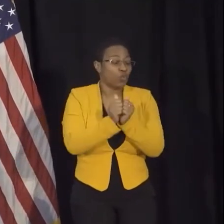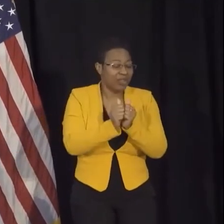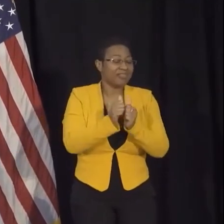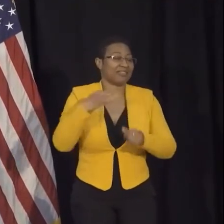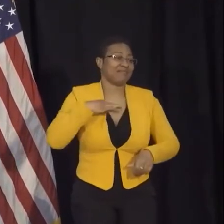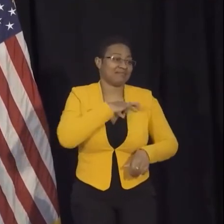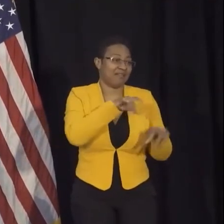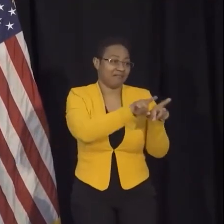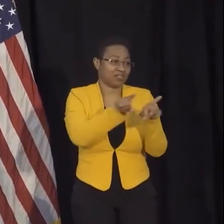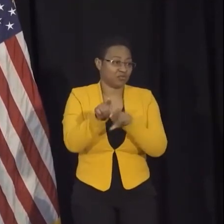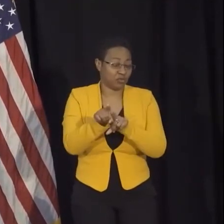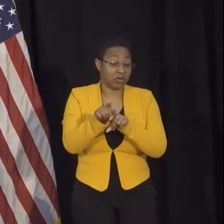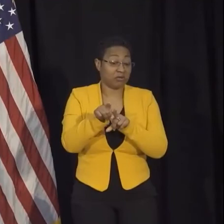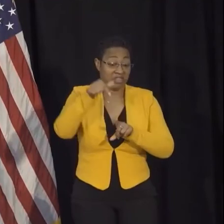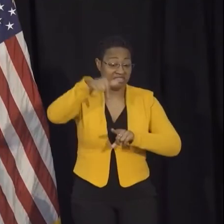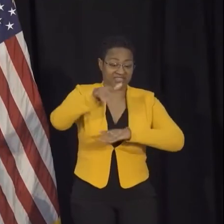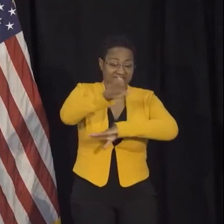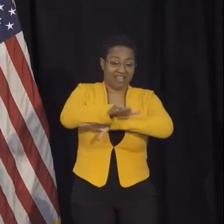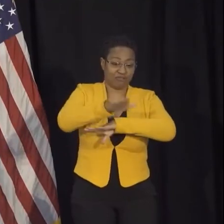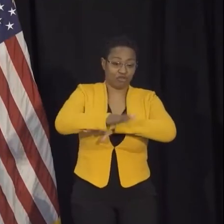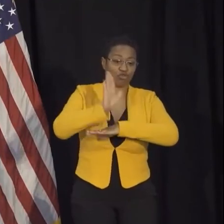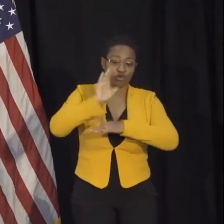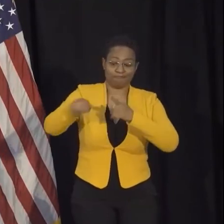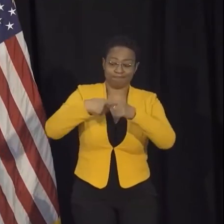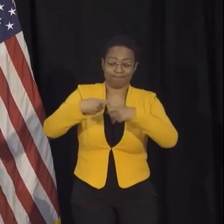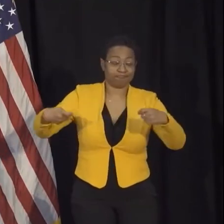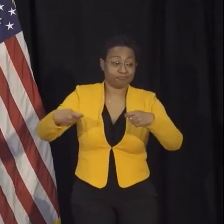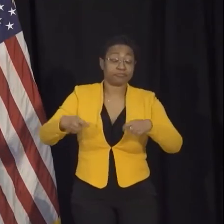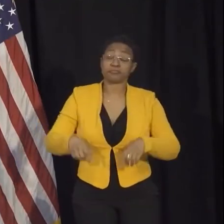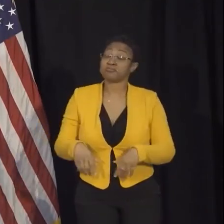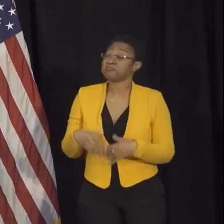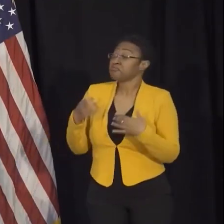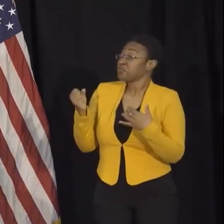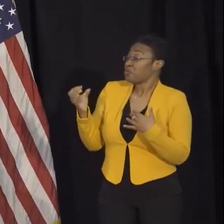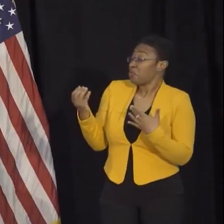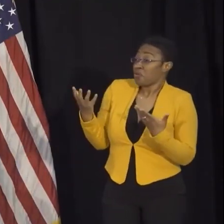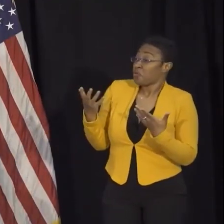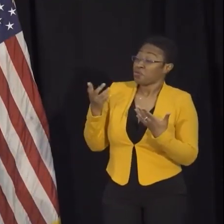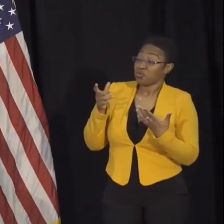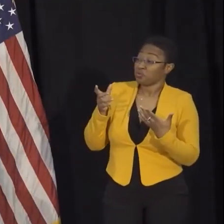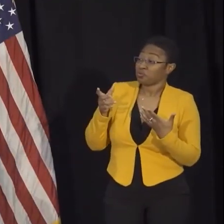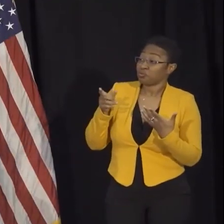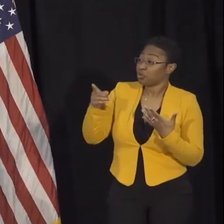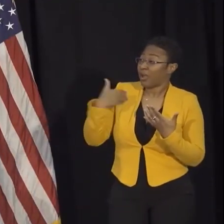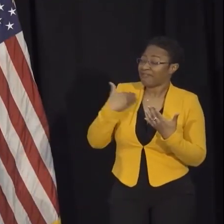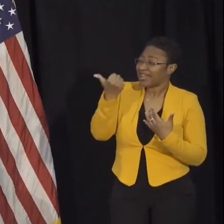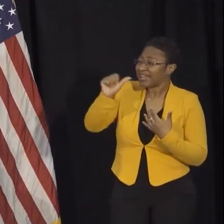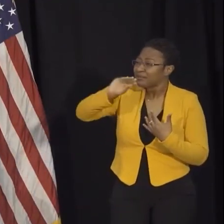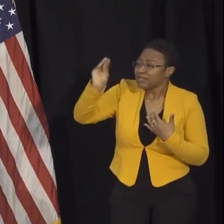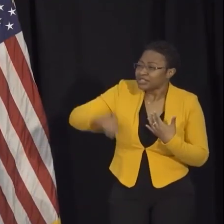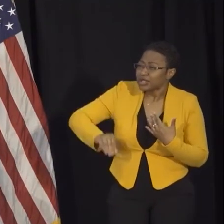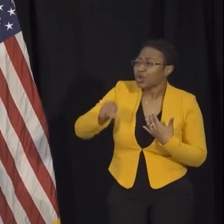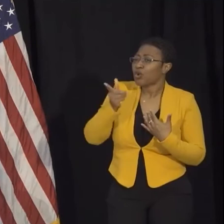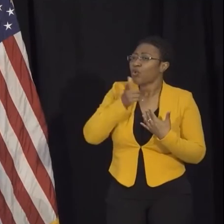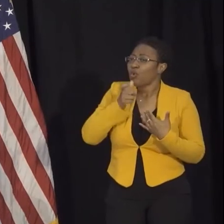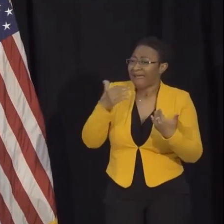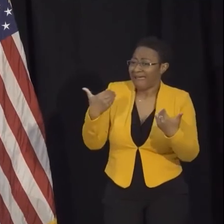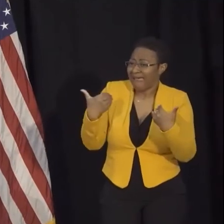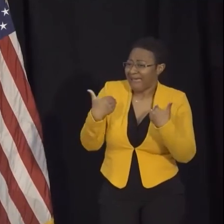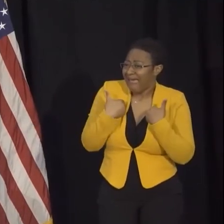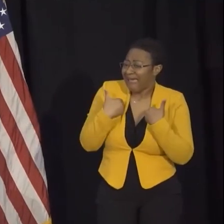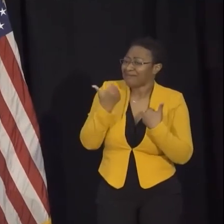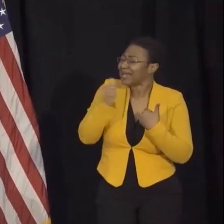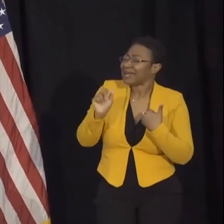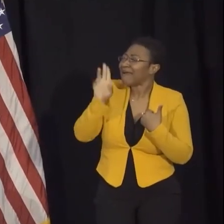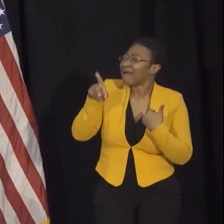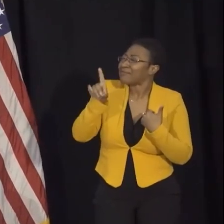staff by this afternoon. So at this point, do you have any percentages of how many people have, you know,